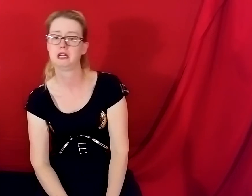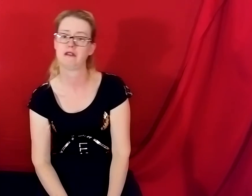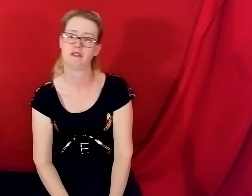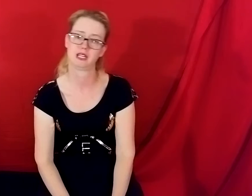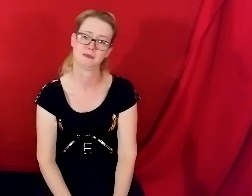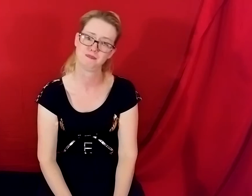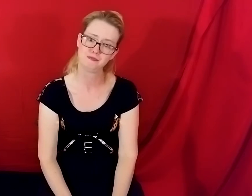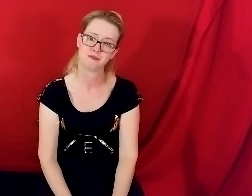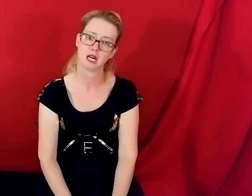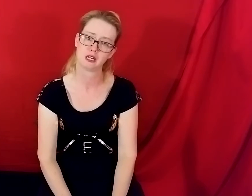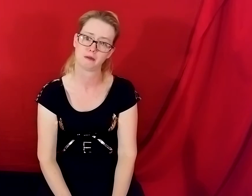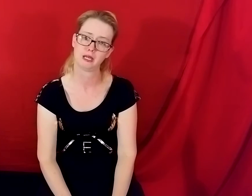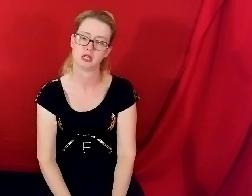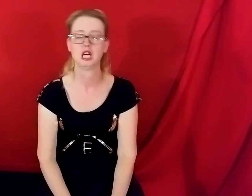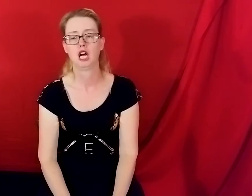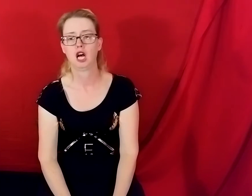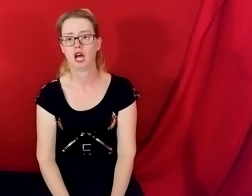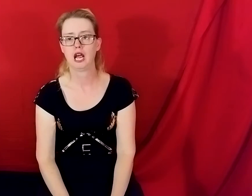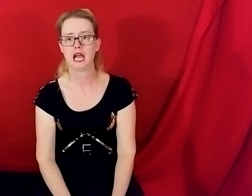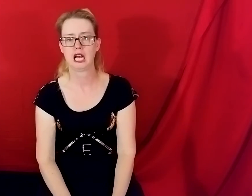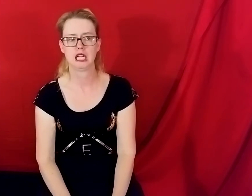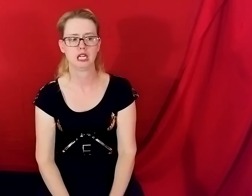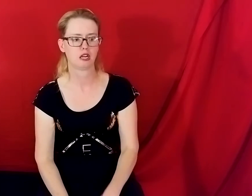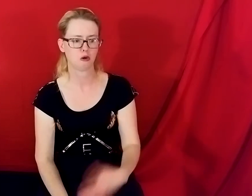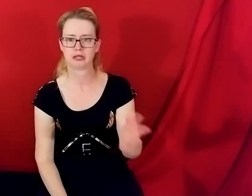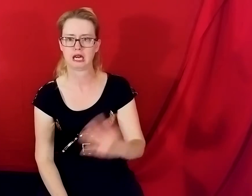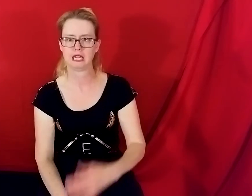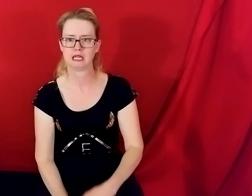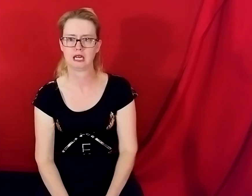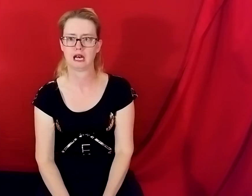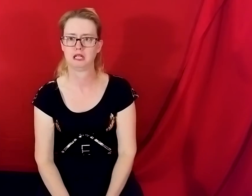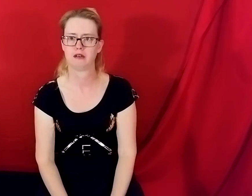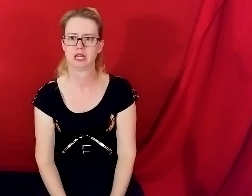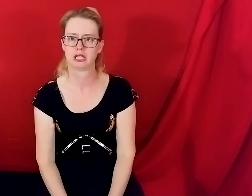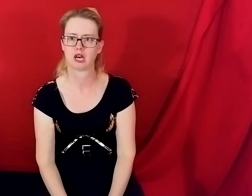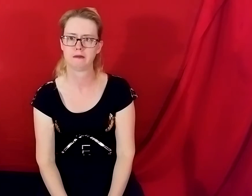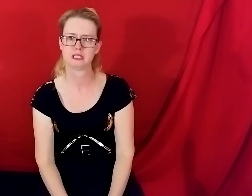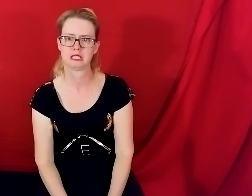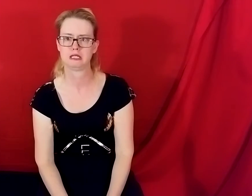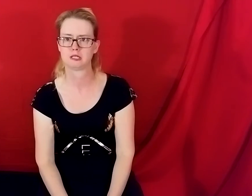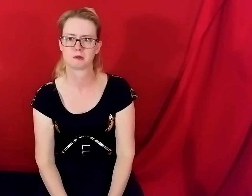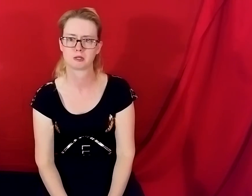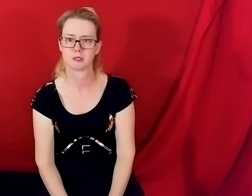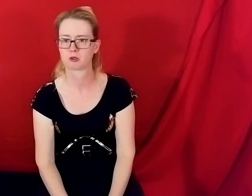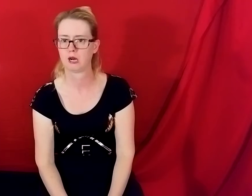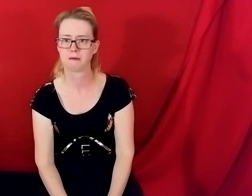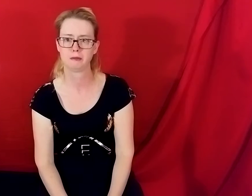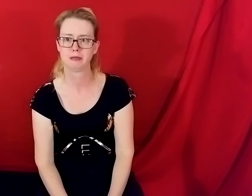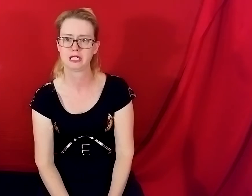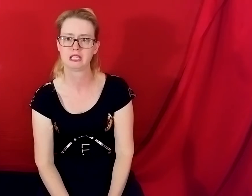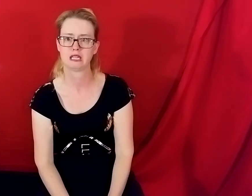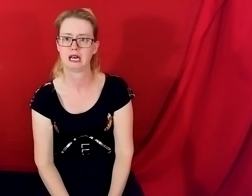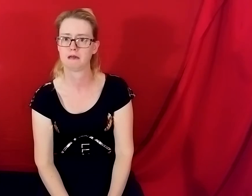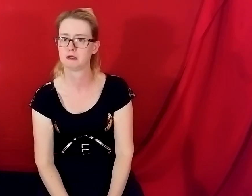figure i'm gonna do my own and of course i i love any comments and subscribe to me please that would be greatly